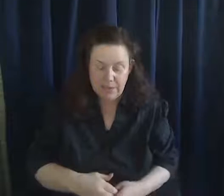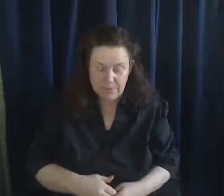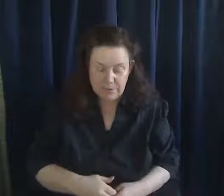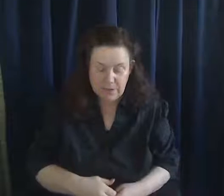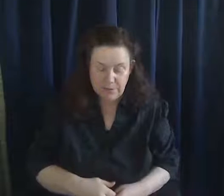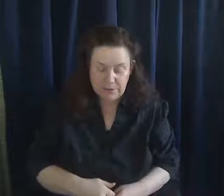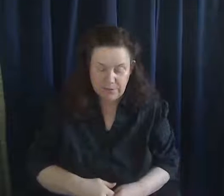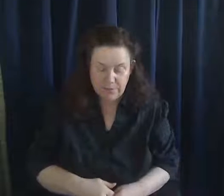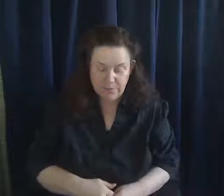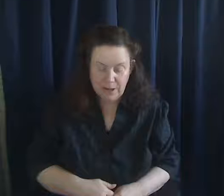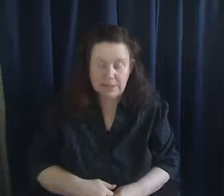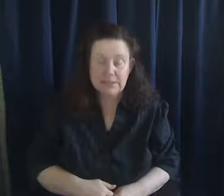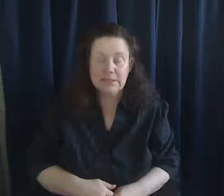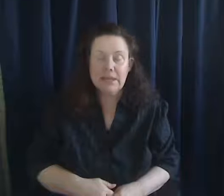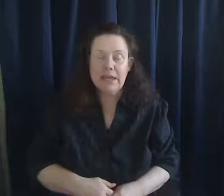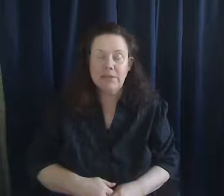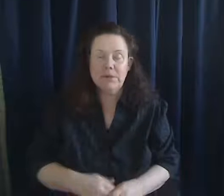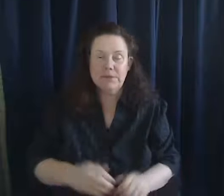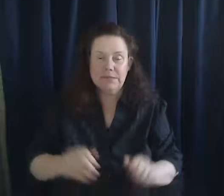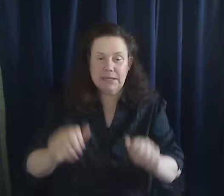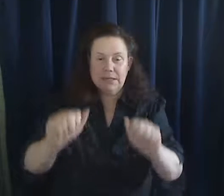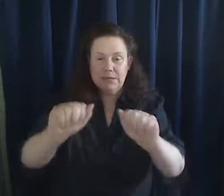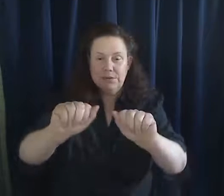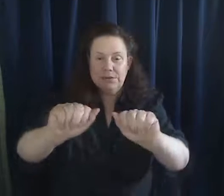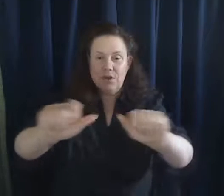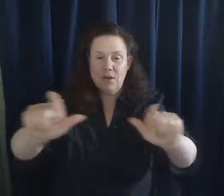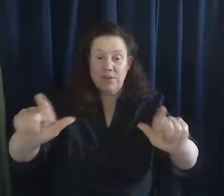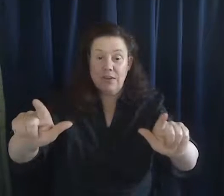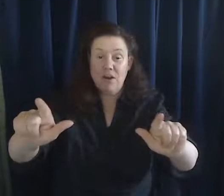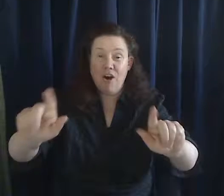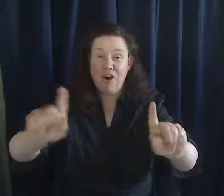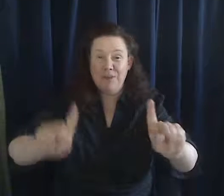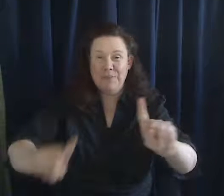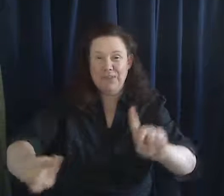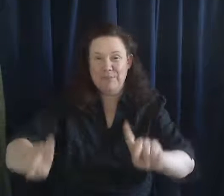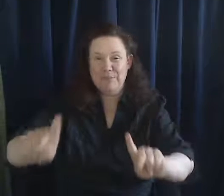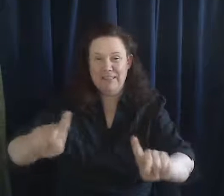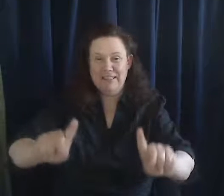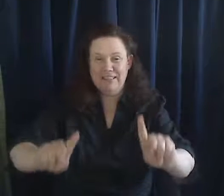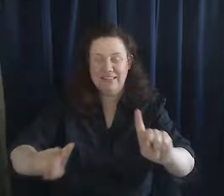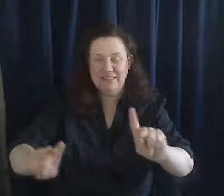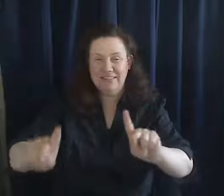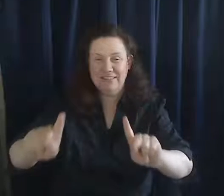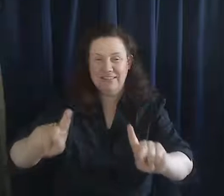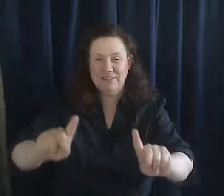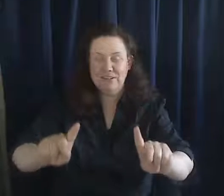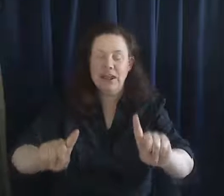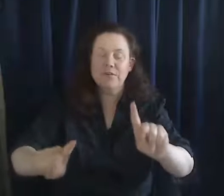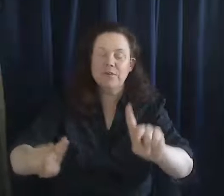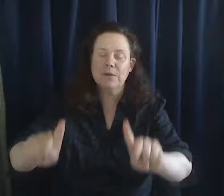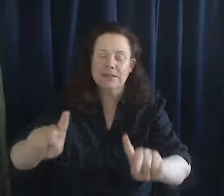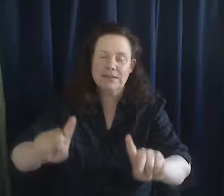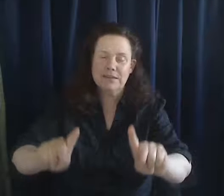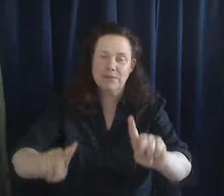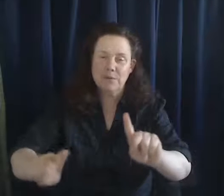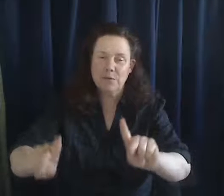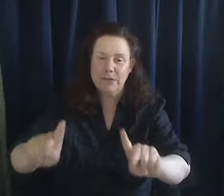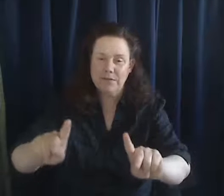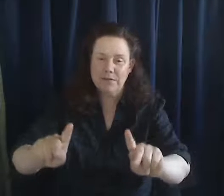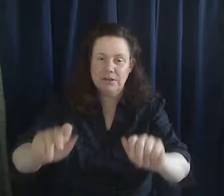Every man would have a friend. And what I'm signing here is that all people, or everyone, it says everyone would have a friend.